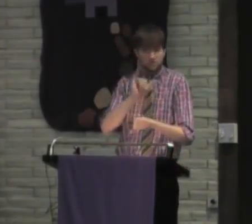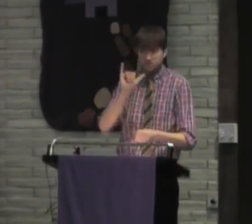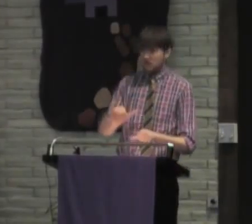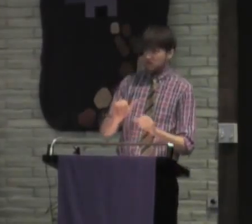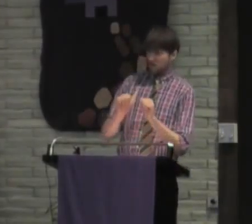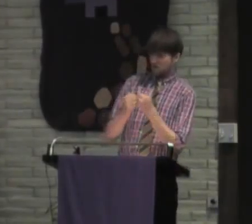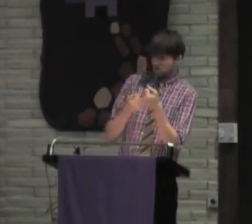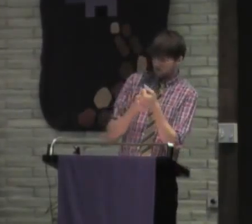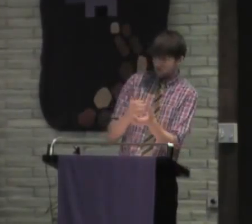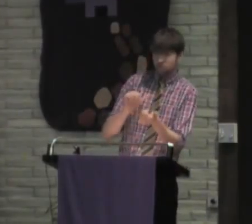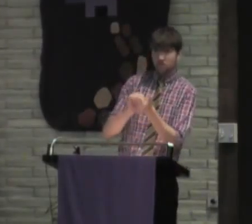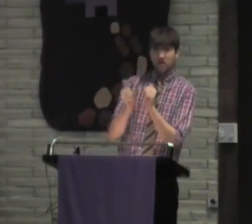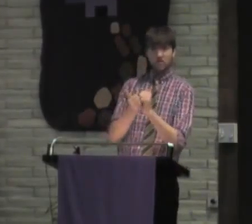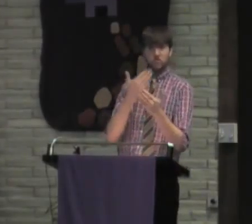I don't have to tell you